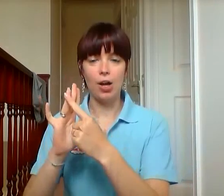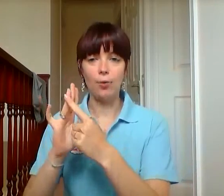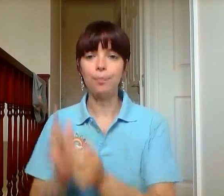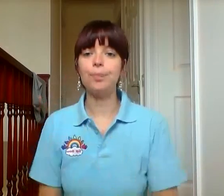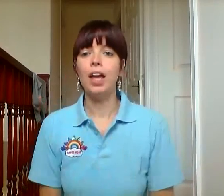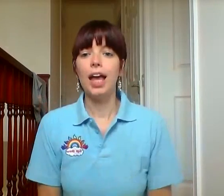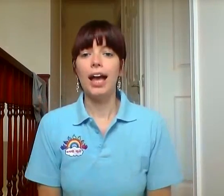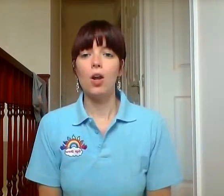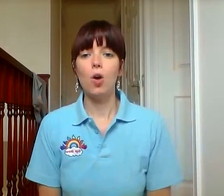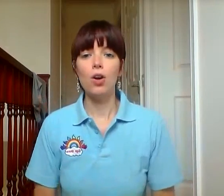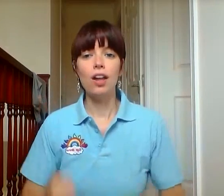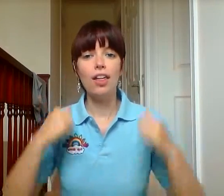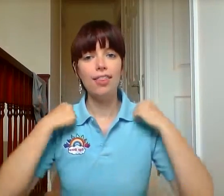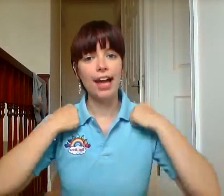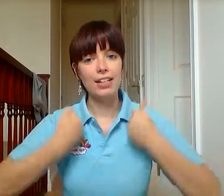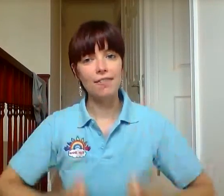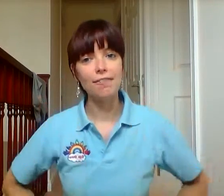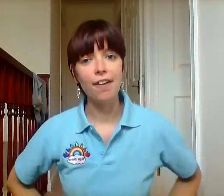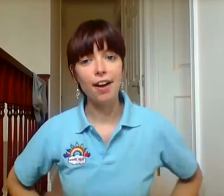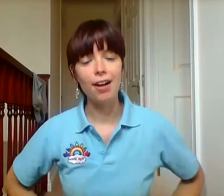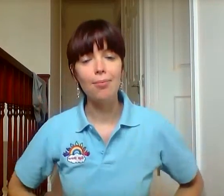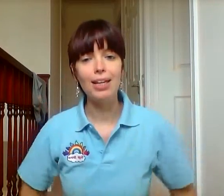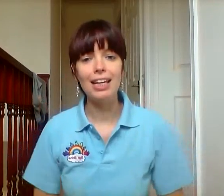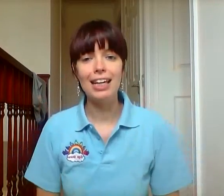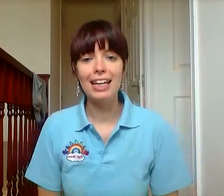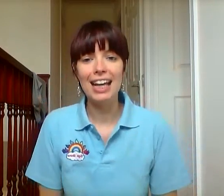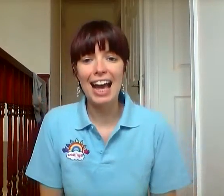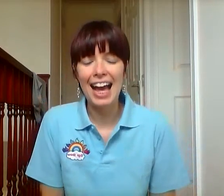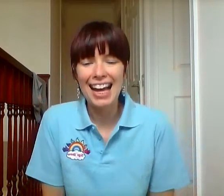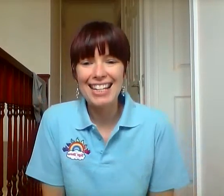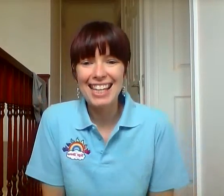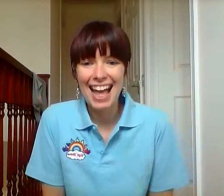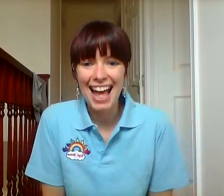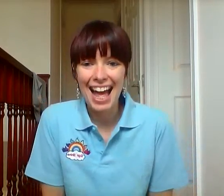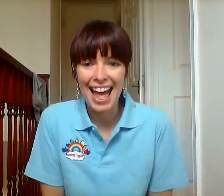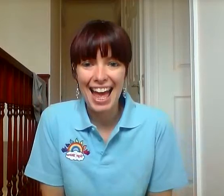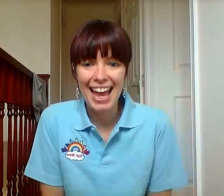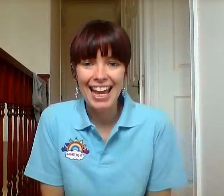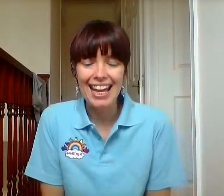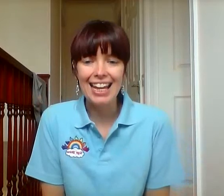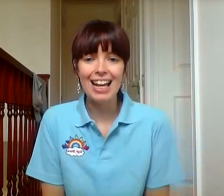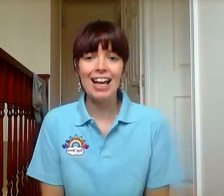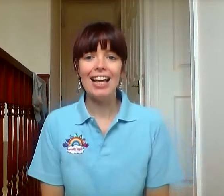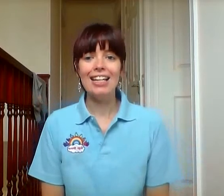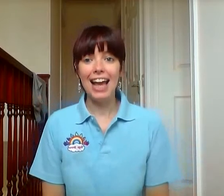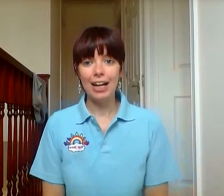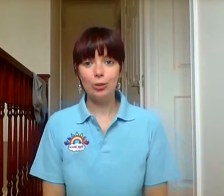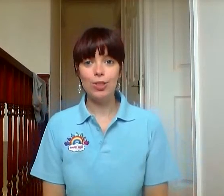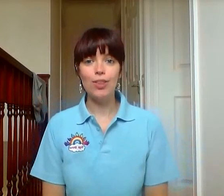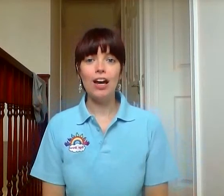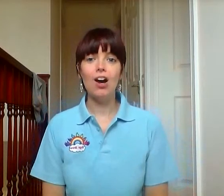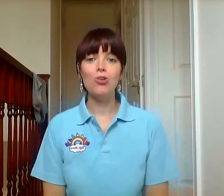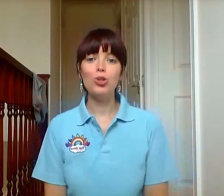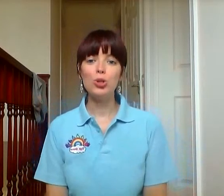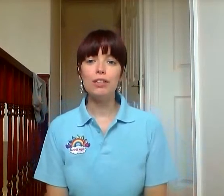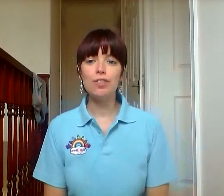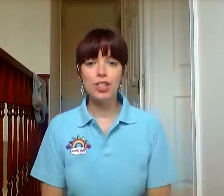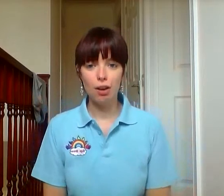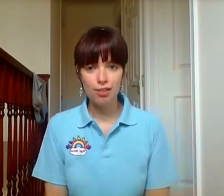E-I-E-I-O. And on that farm he had a cow. So there are two different signs that